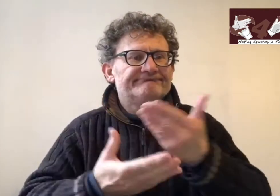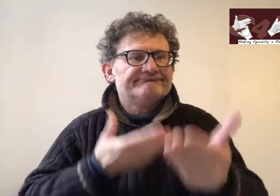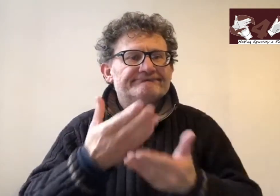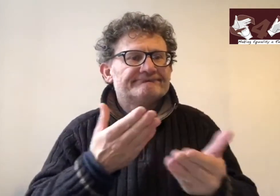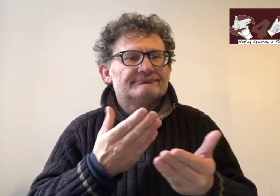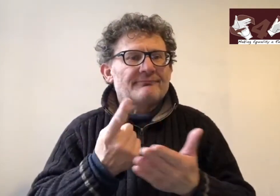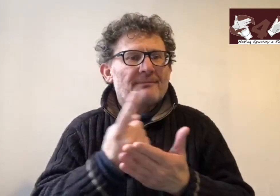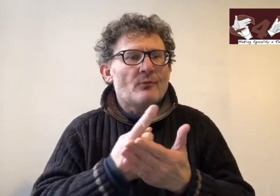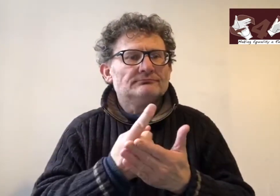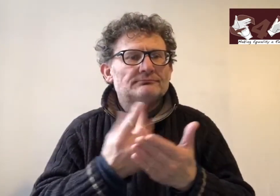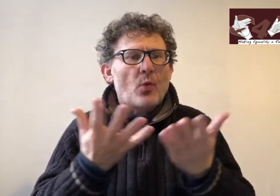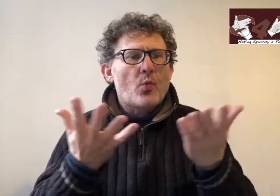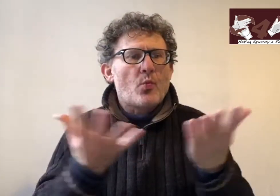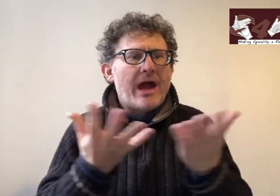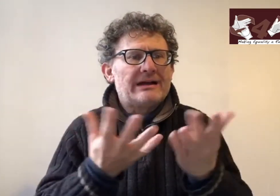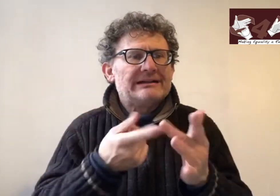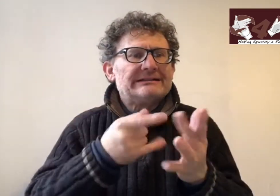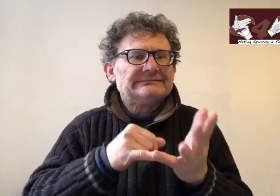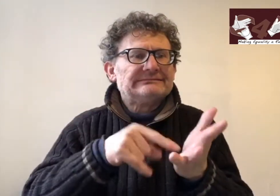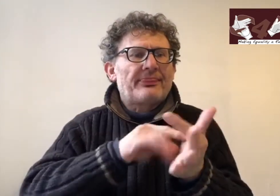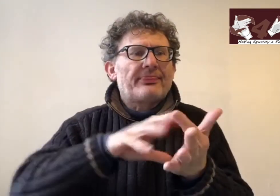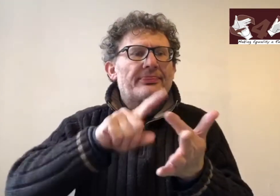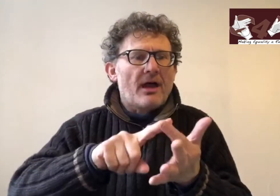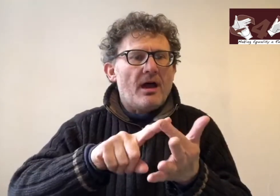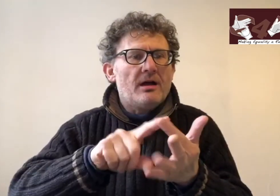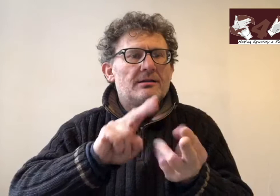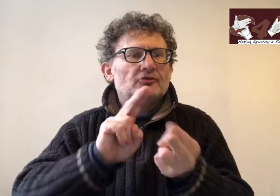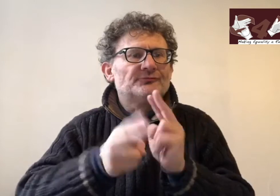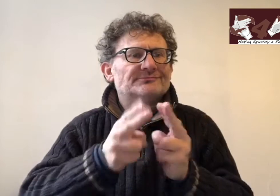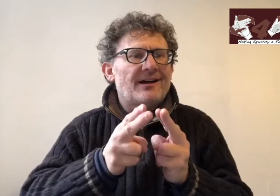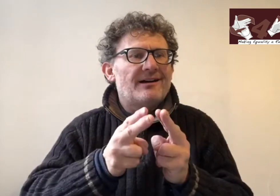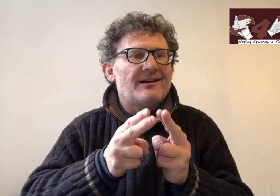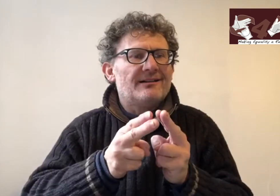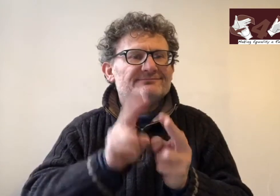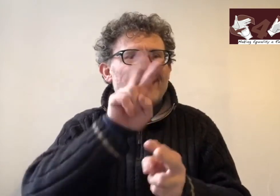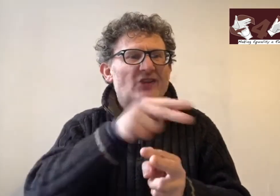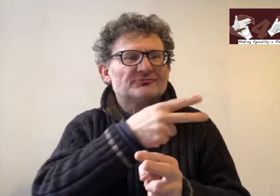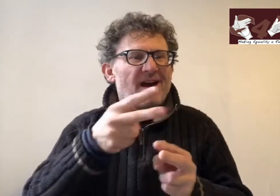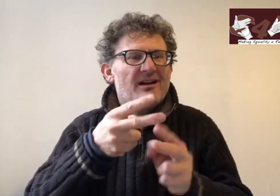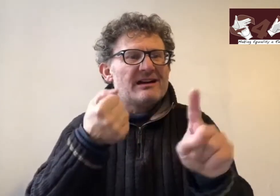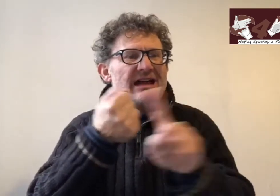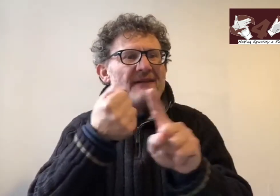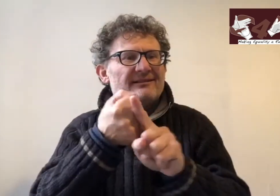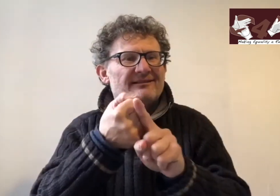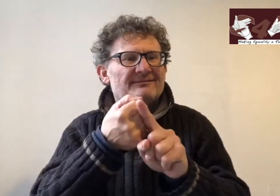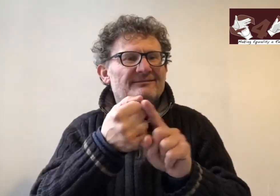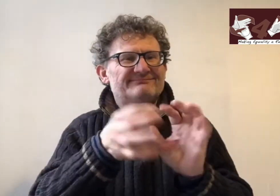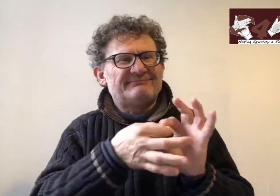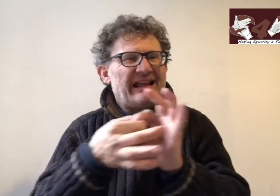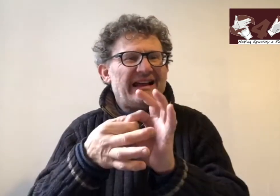In my last video, I talked about the Where is the Interpreter campaign, hashtag Where is the Interpreter. And